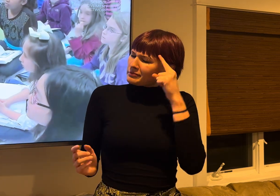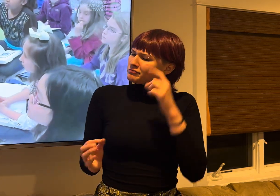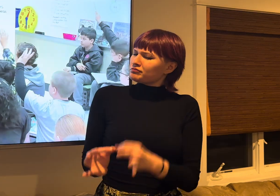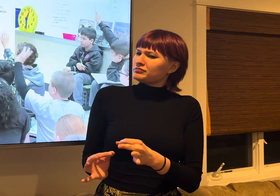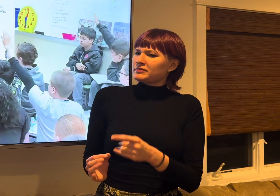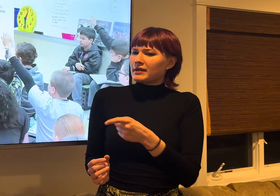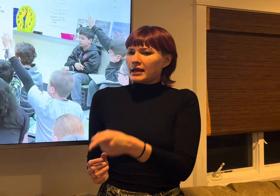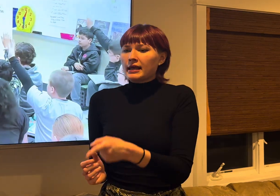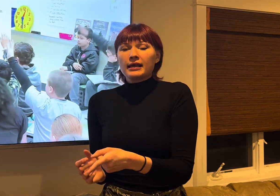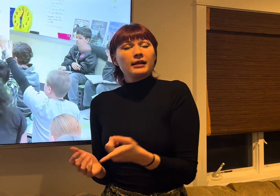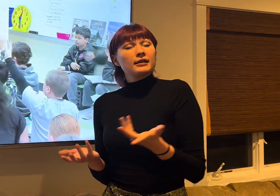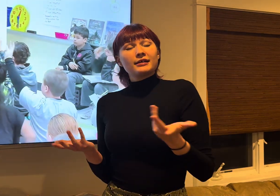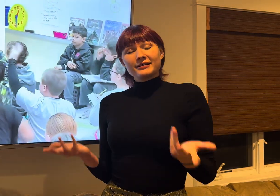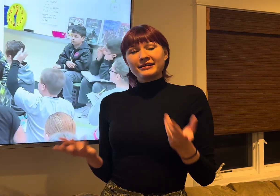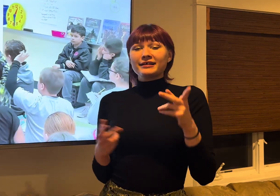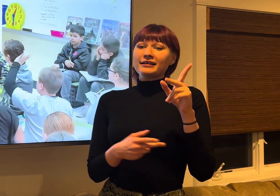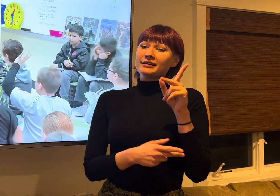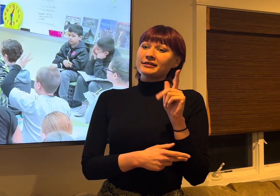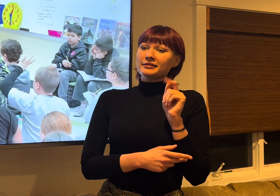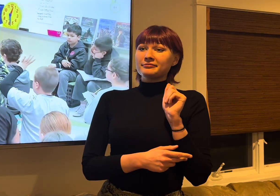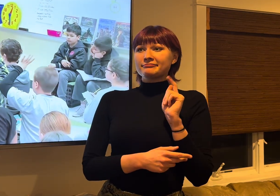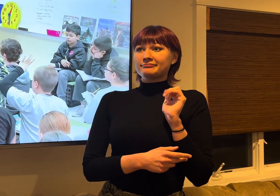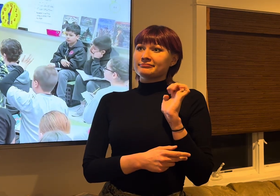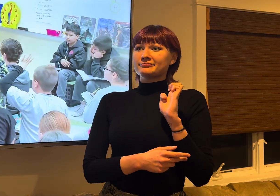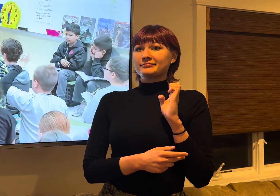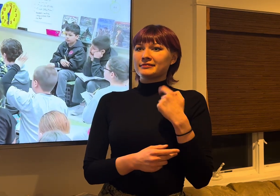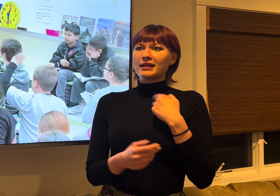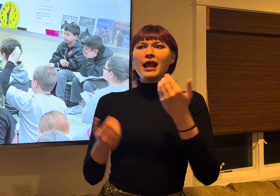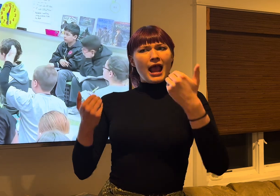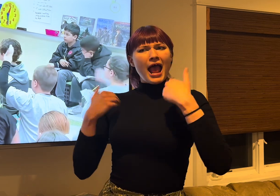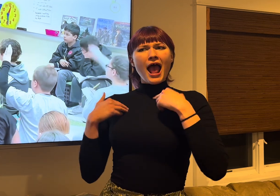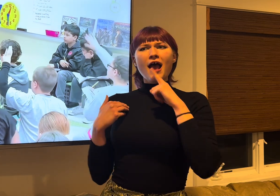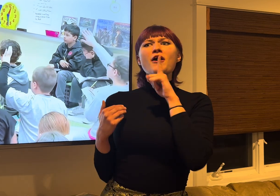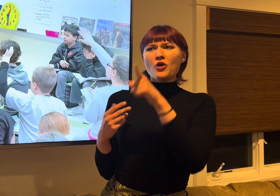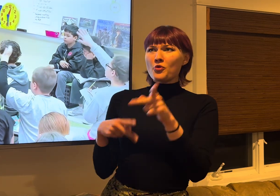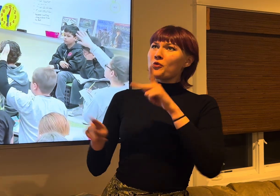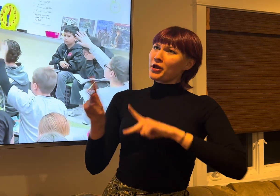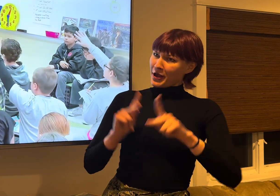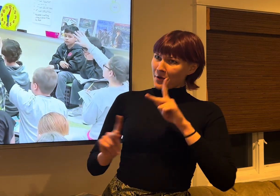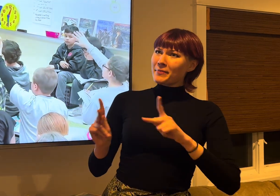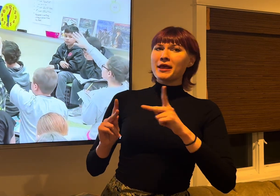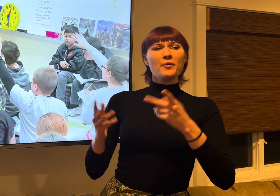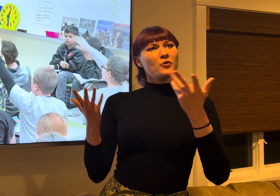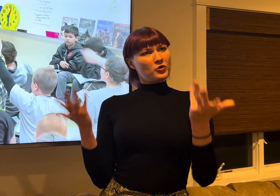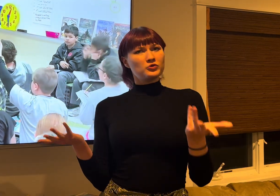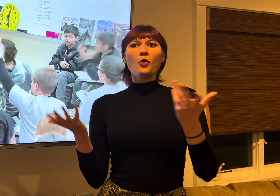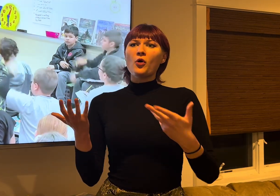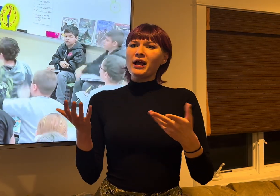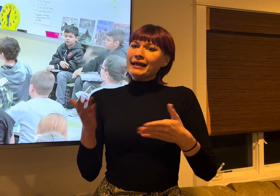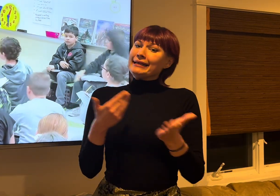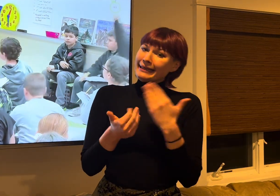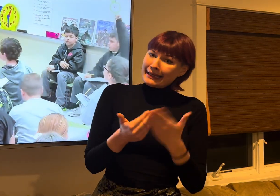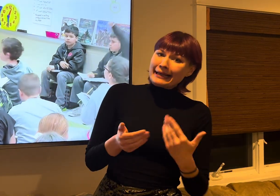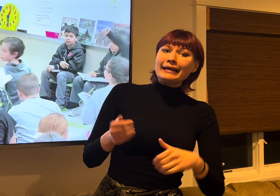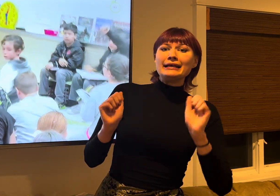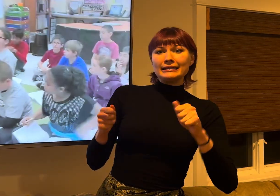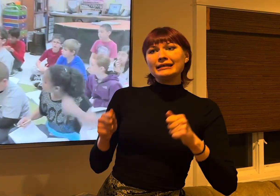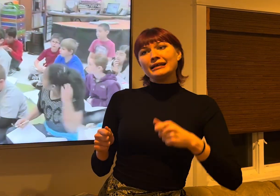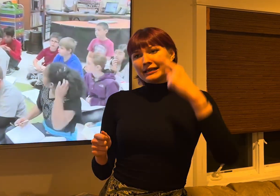can elaborate on what she started to say? Nonfiction has real people, but it has more than that. Who can elaborate on that for me? Can you